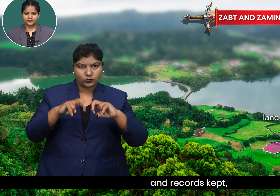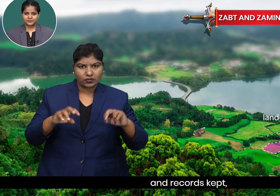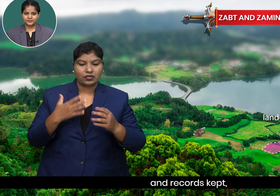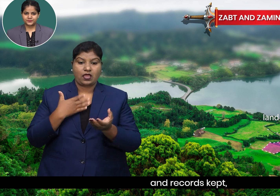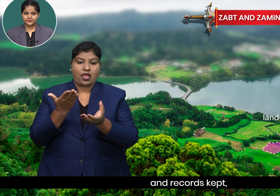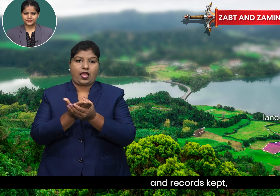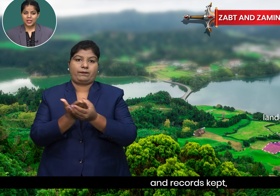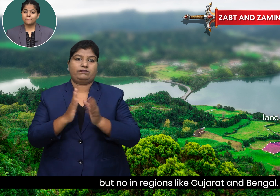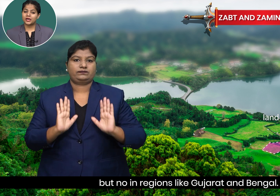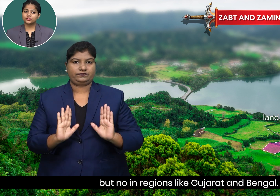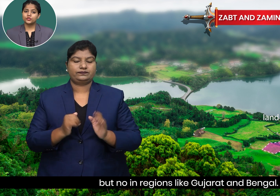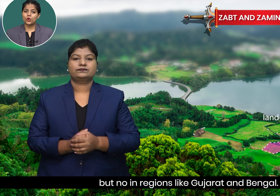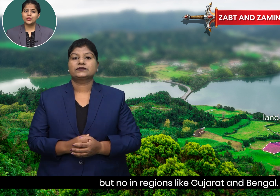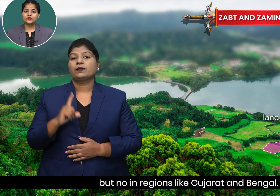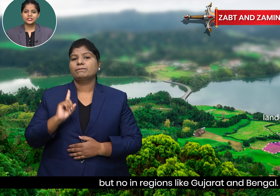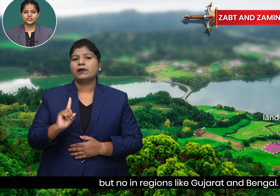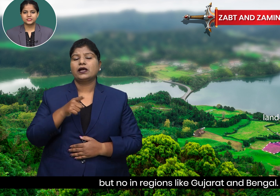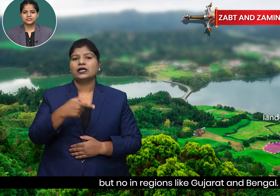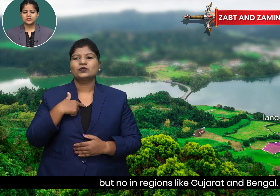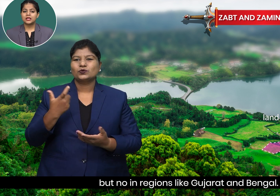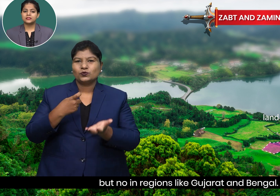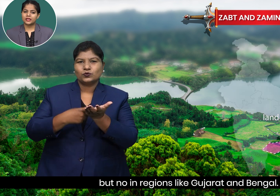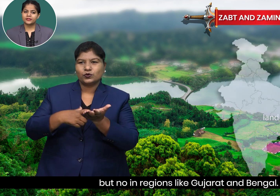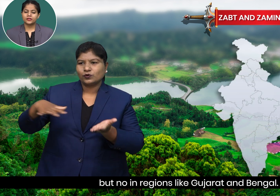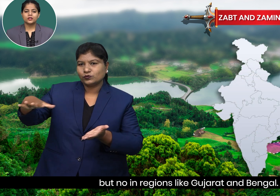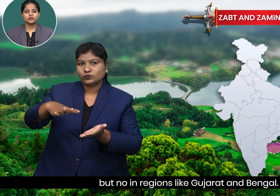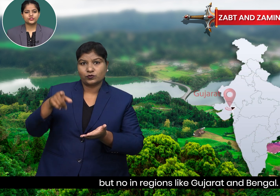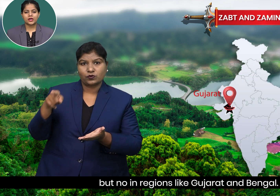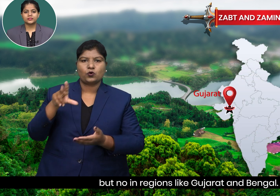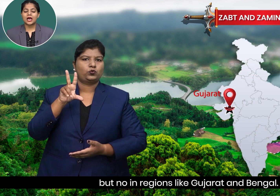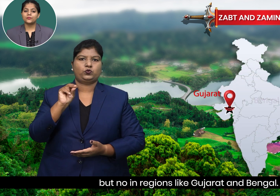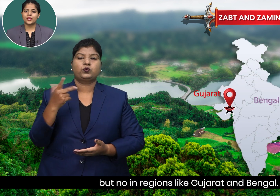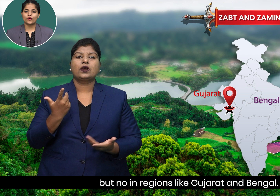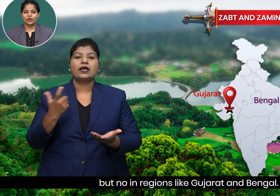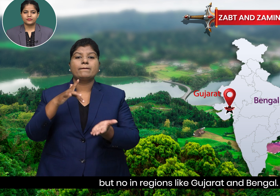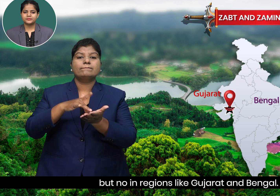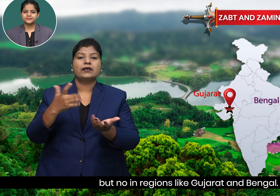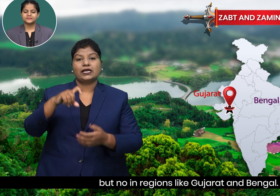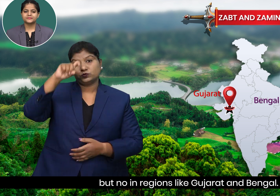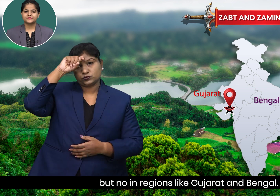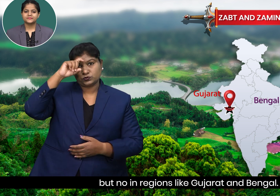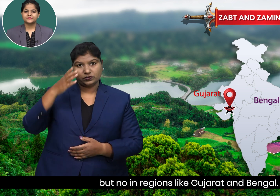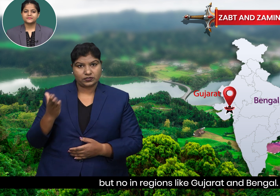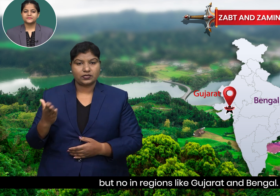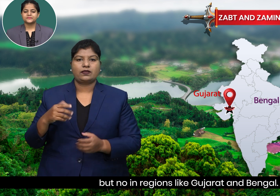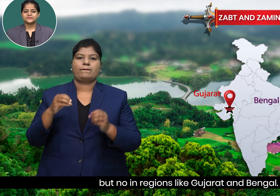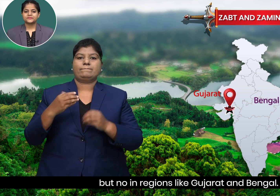kept, but no in regions like Gujarat and Bengal.